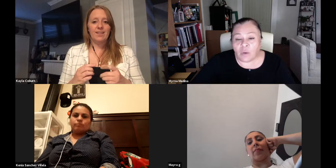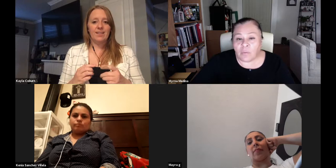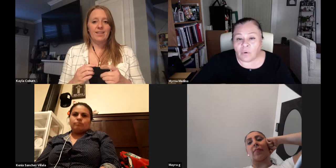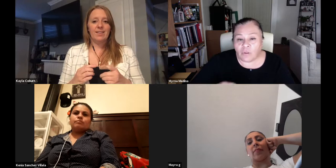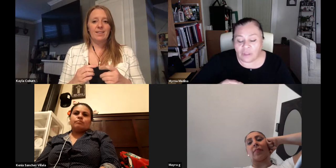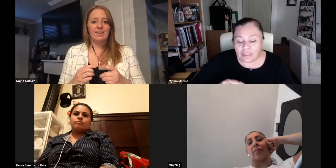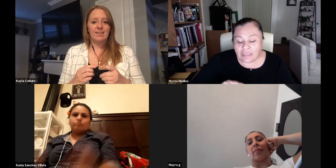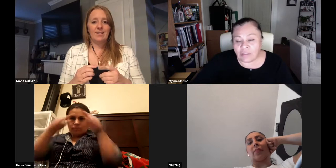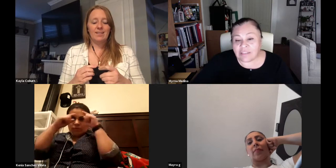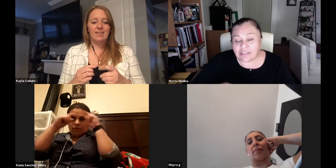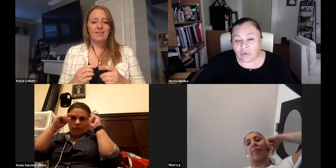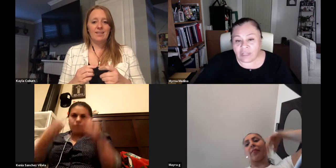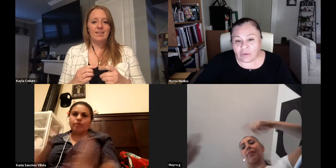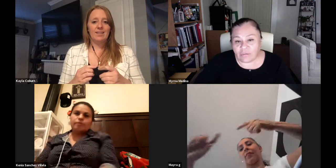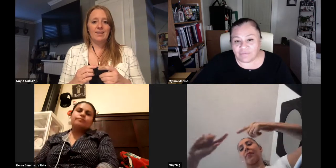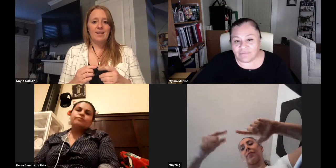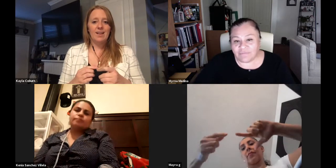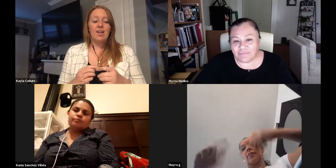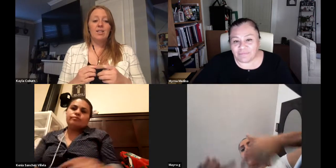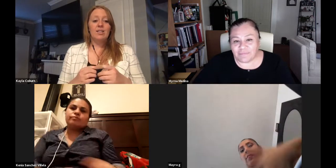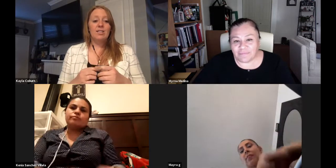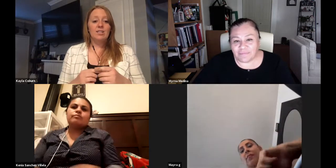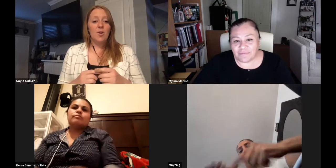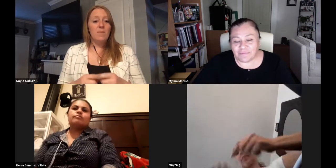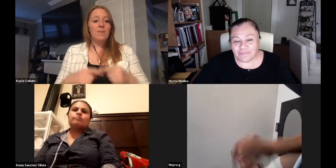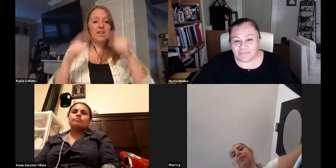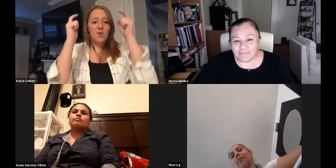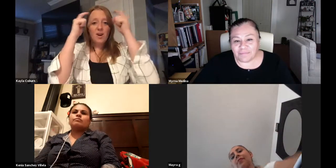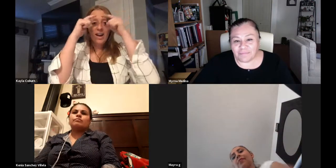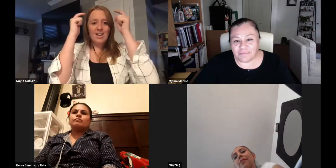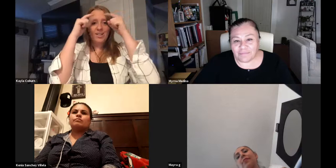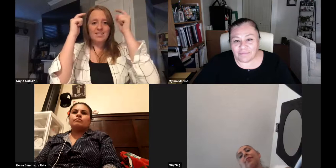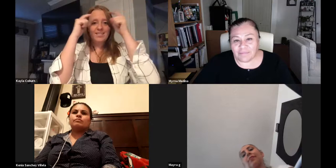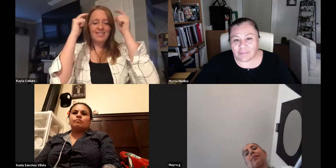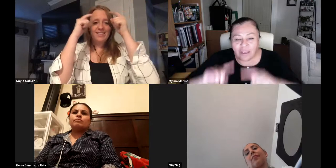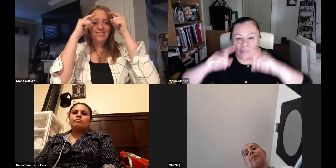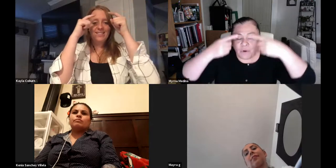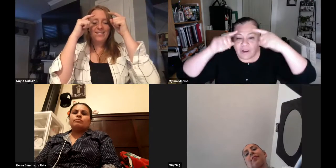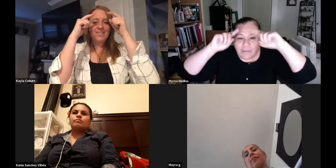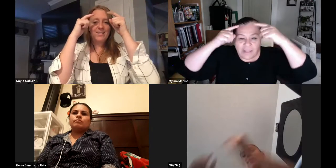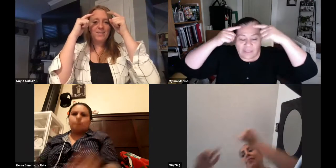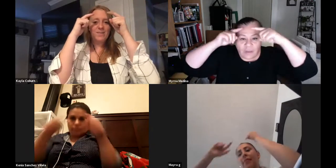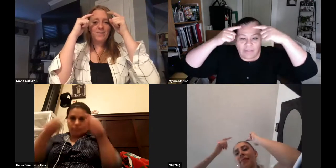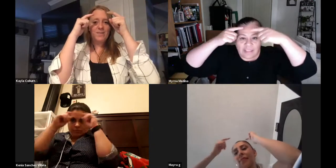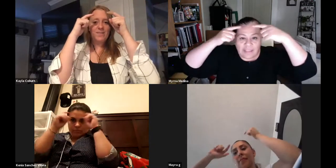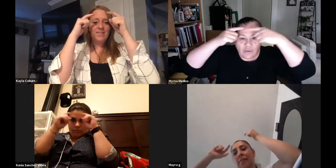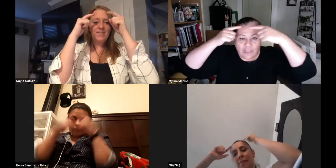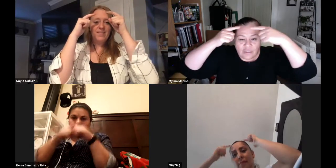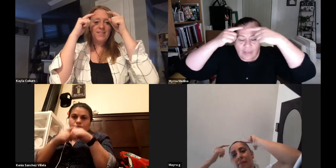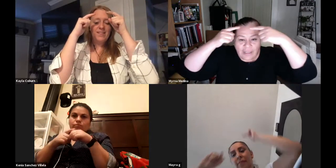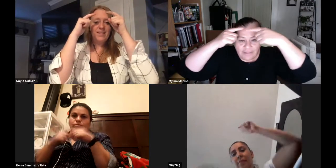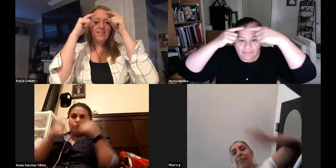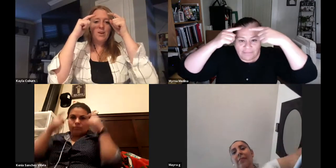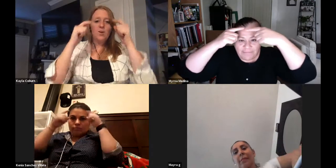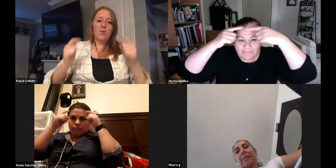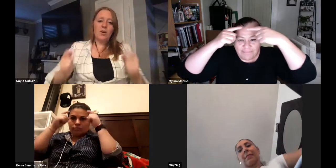del cuerpo que les está doliendo. So maybe your head hurts, Probablemente su cabeza les